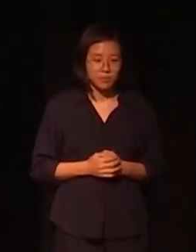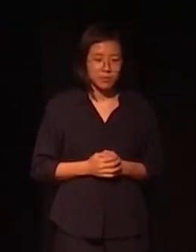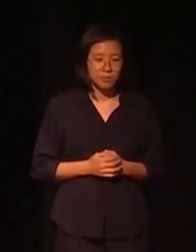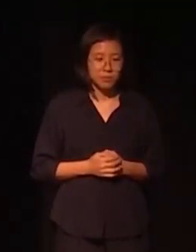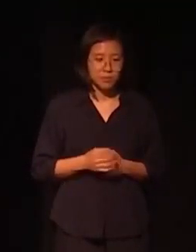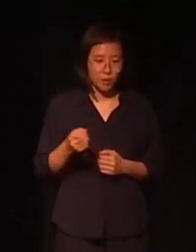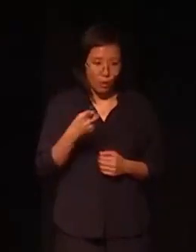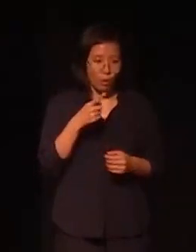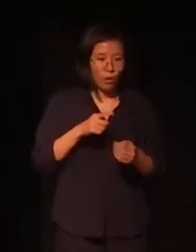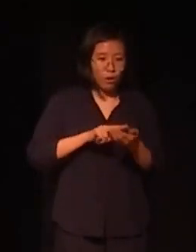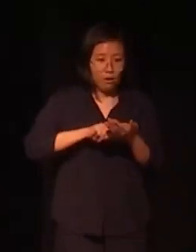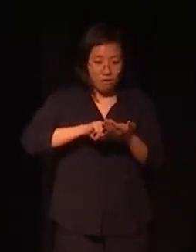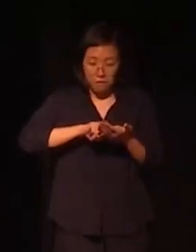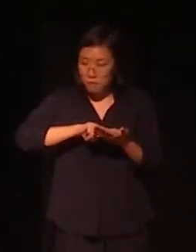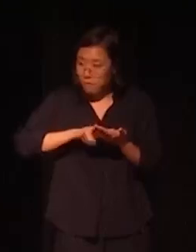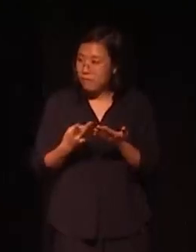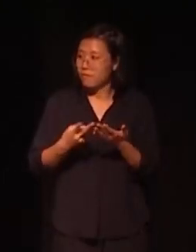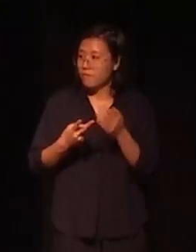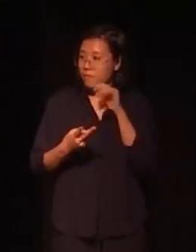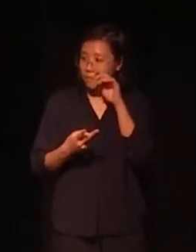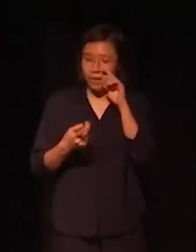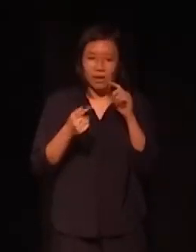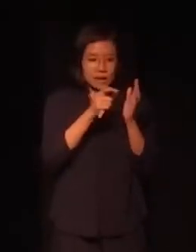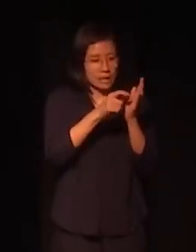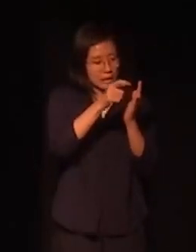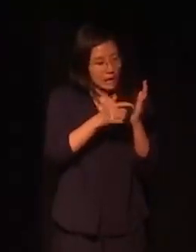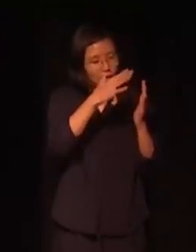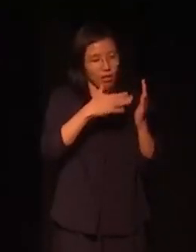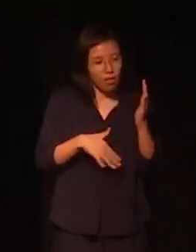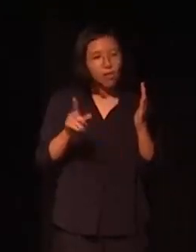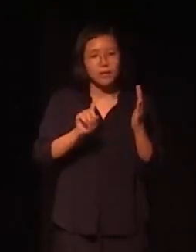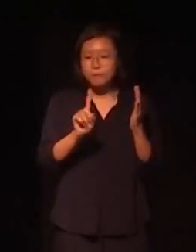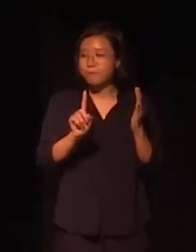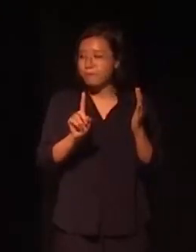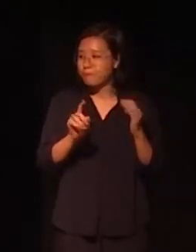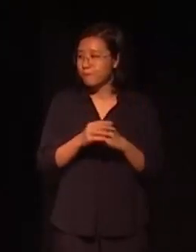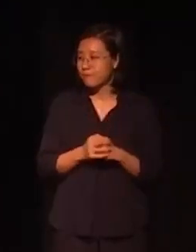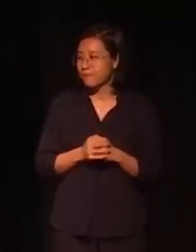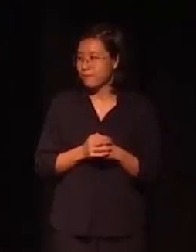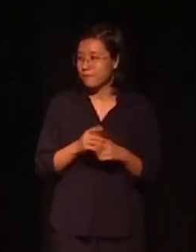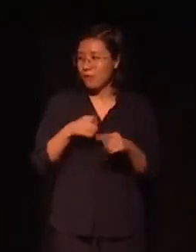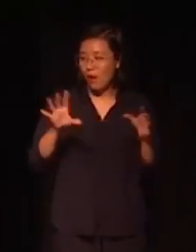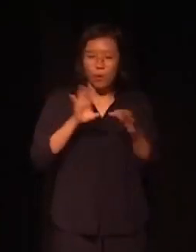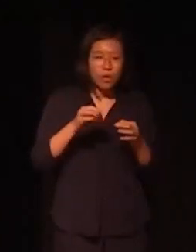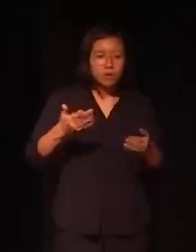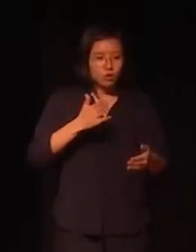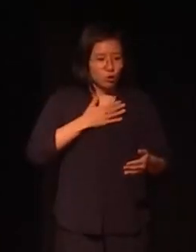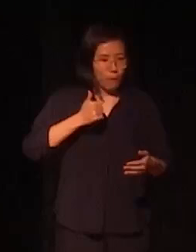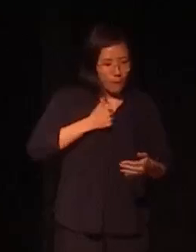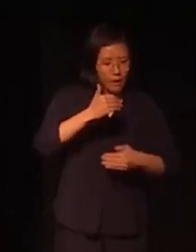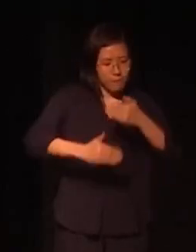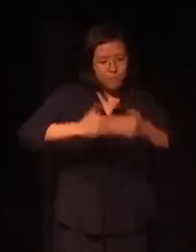of the text. This part has something to do with the method of preparation of a recipe. I